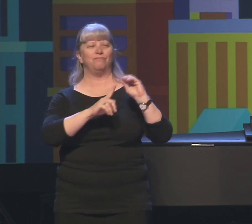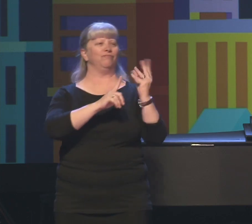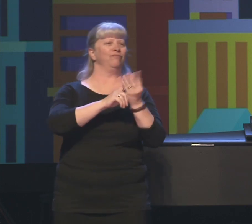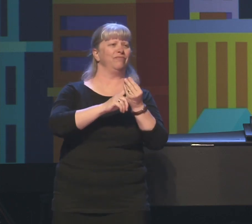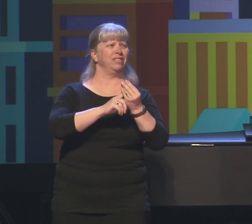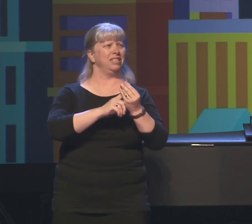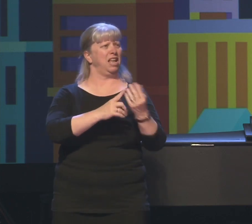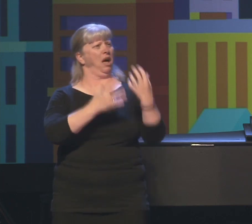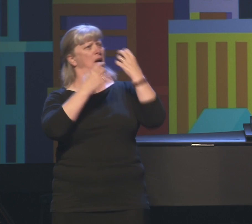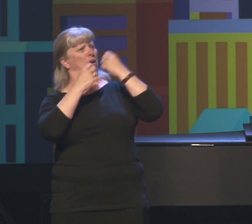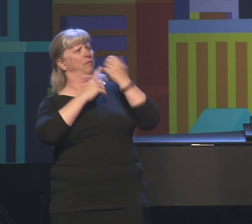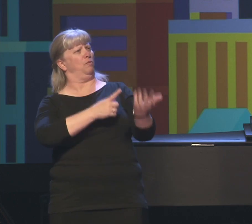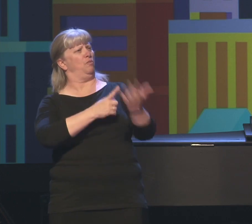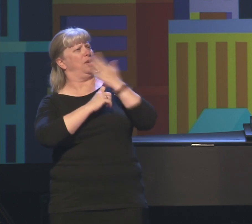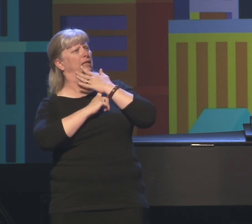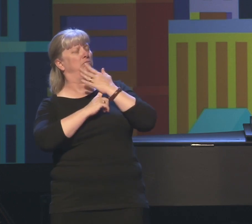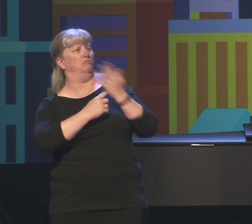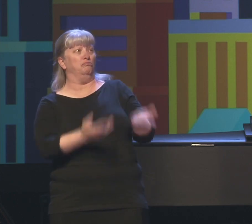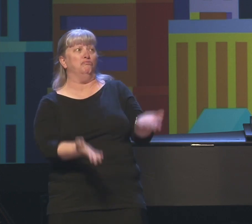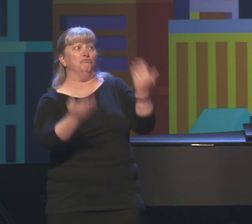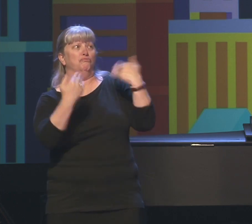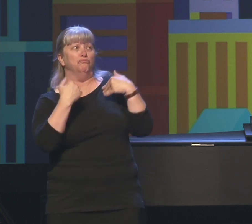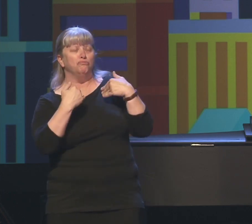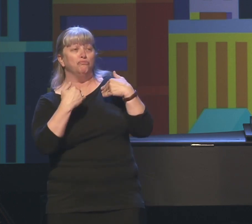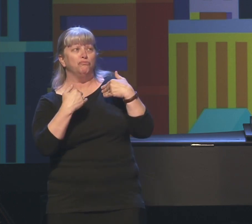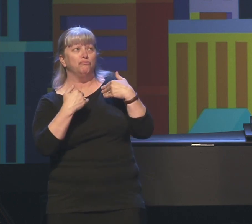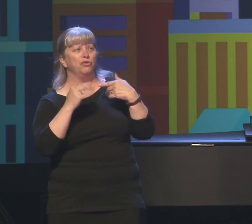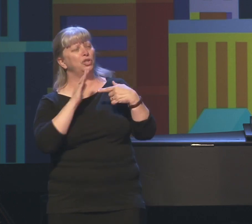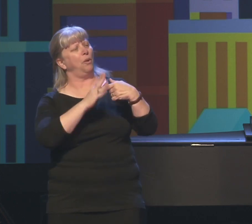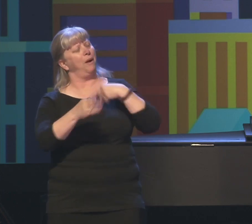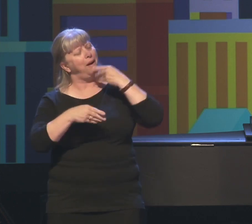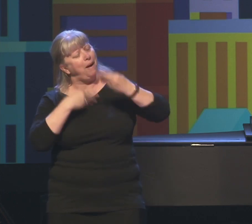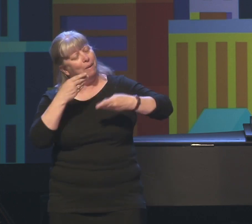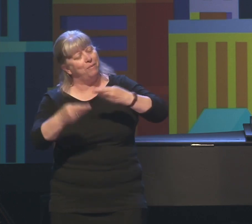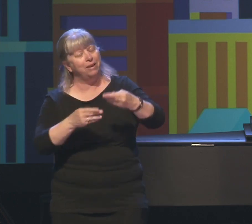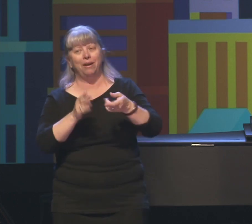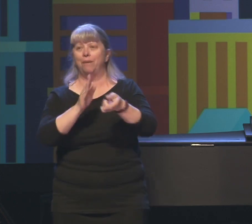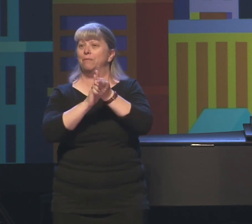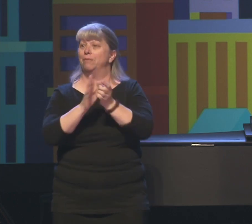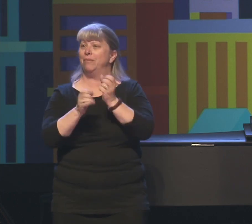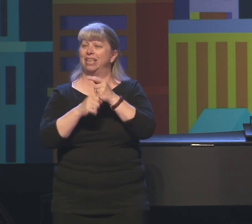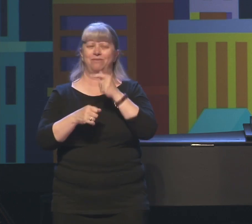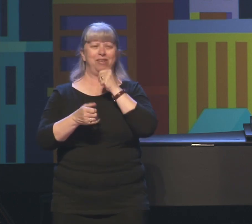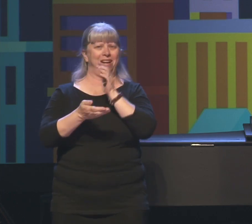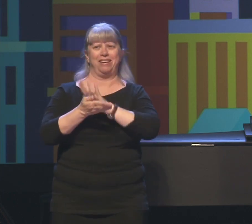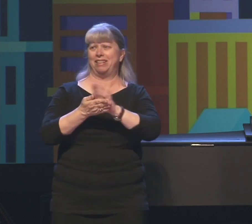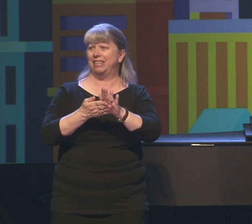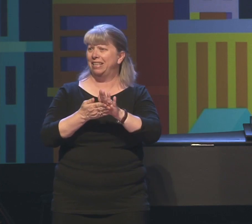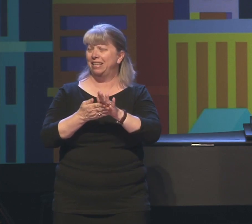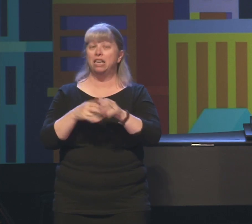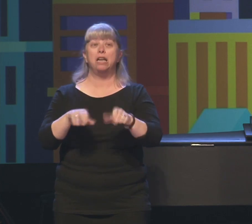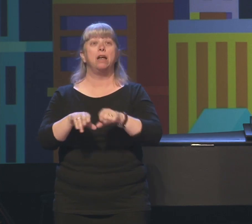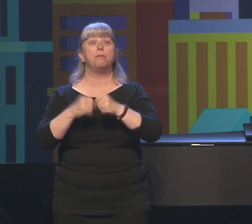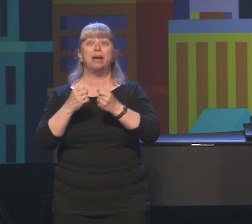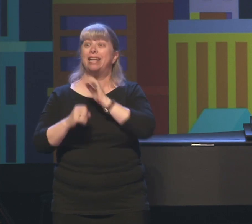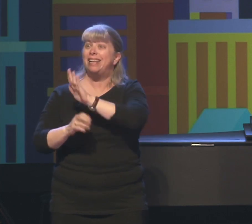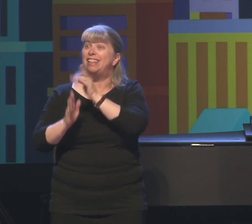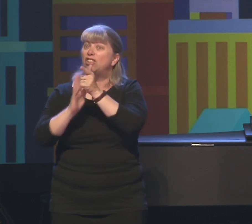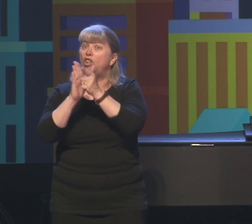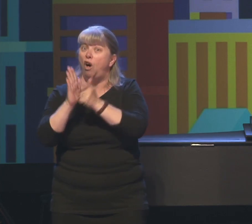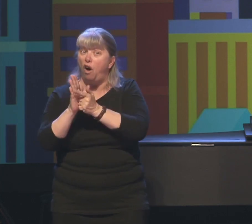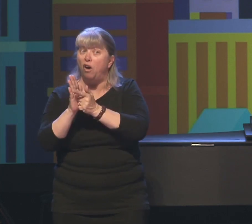occupying, oppressing him. That to bring them in and to show hospitality would immediately make him unclean. He was breaking the laws of